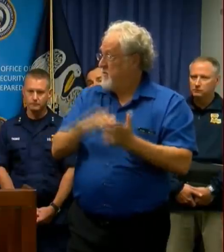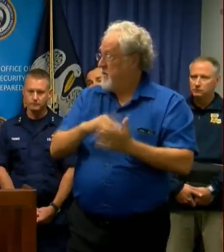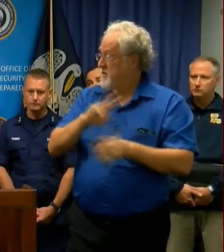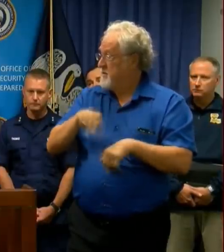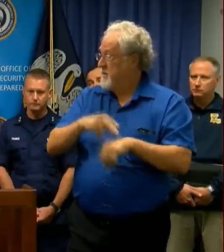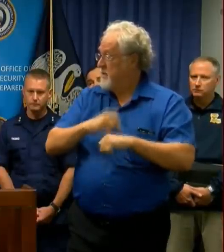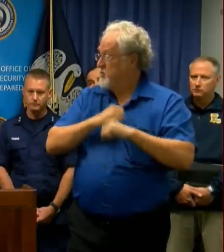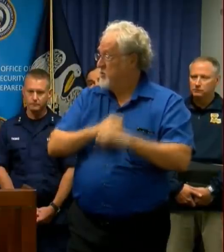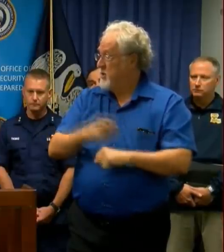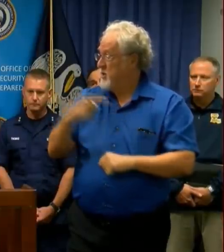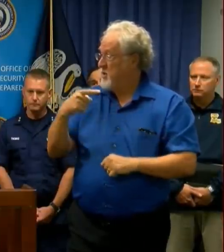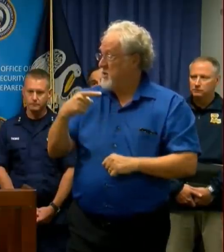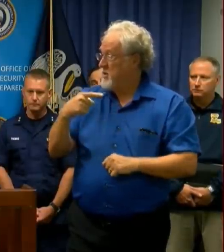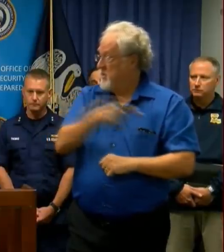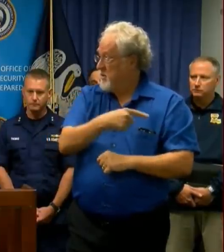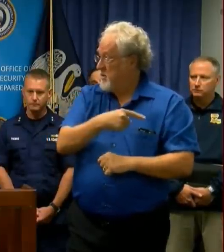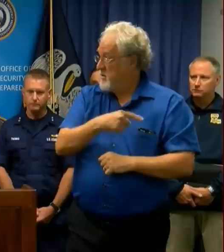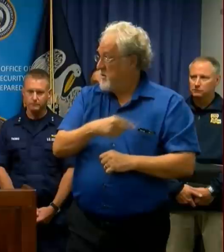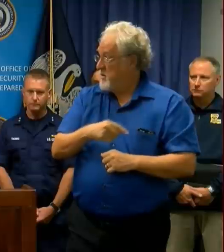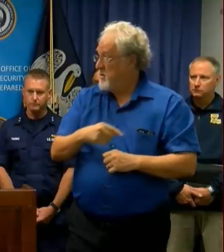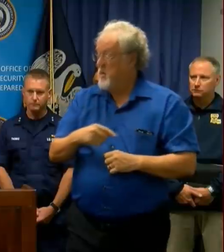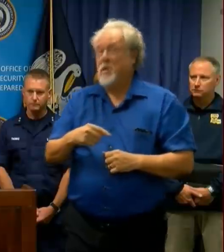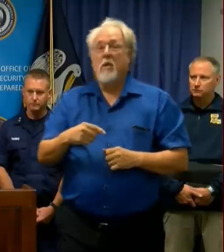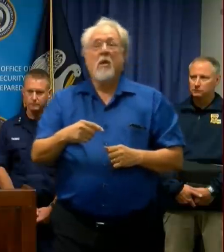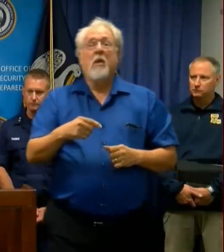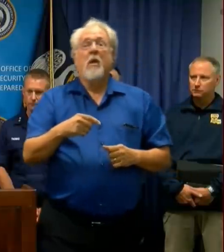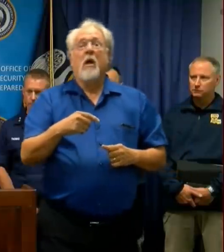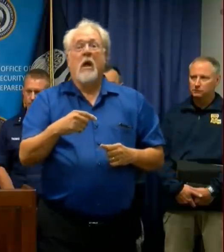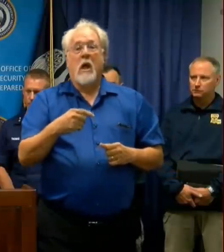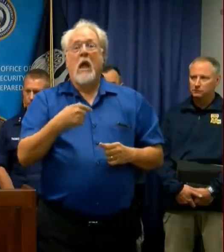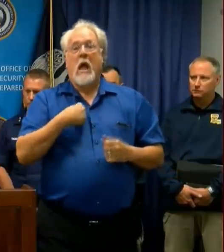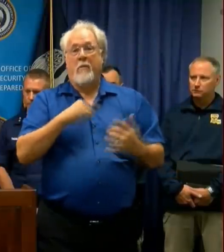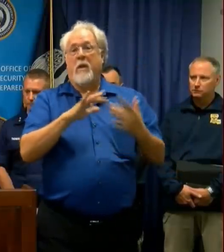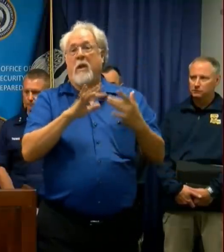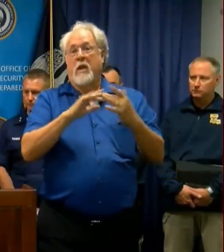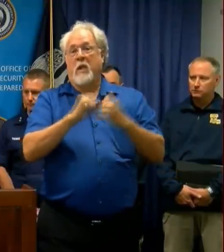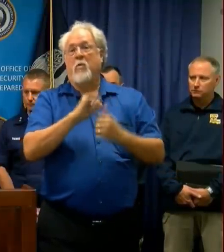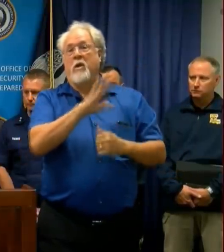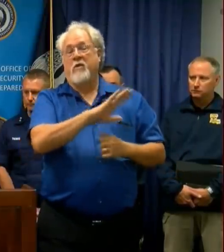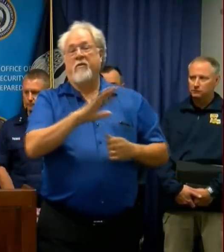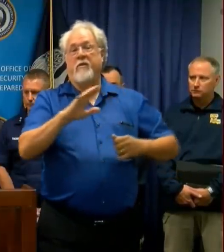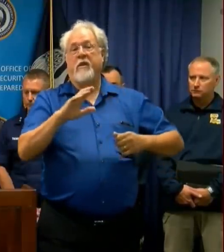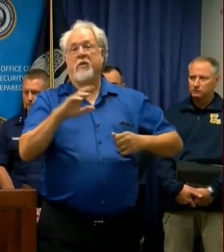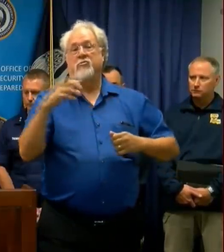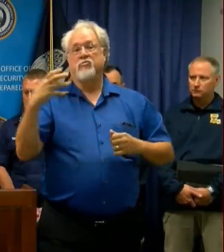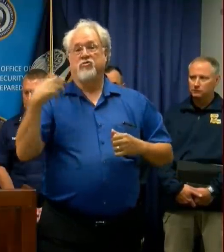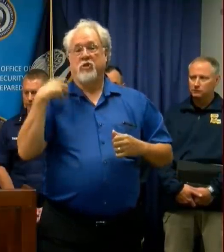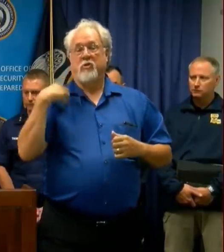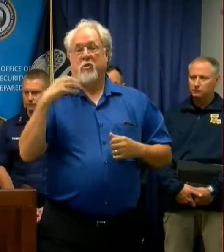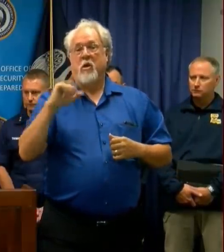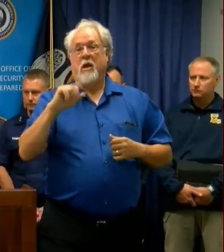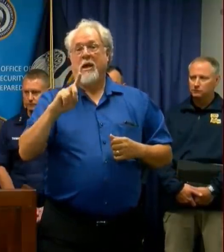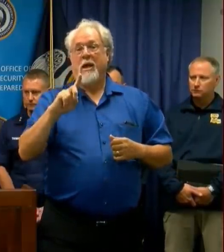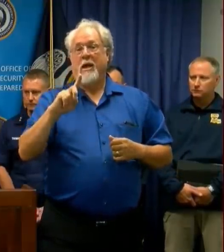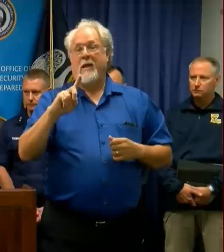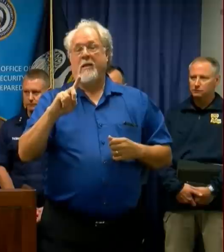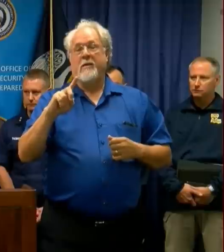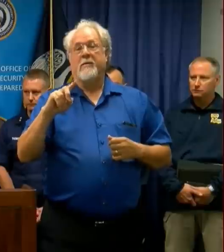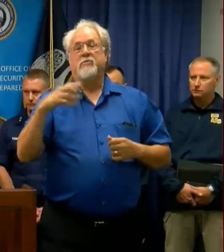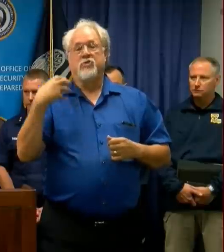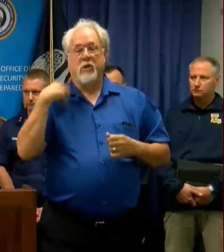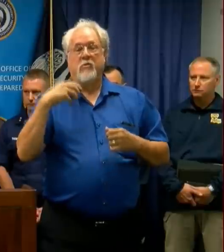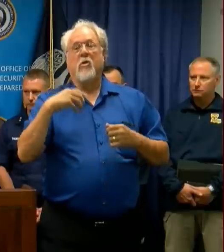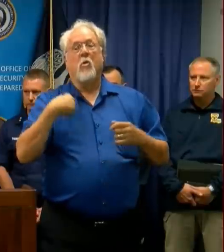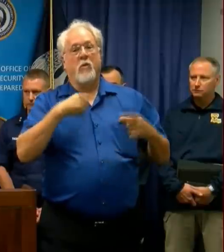National Guard troops that are on duty in Texas? Yeah. So I've been in contact with their adjutant general over the last 4 or 5 days.